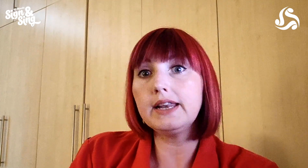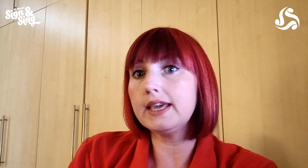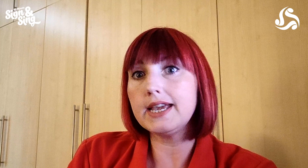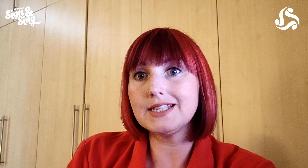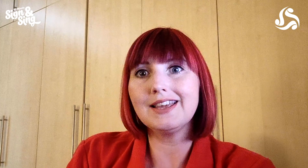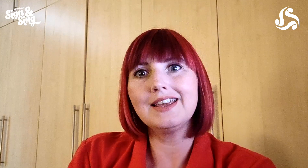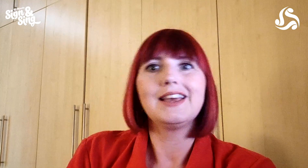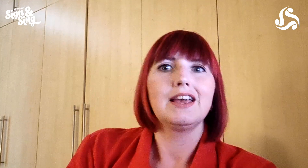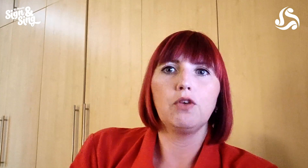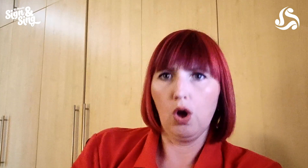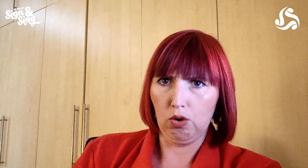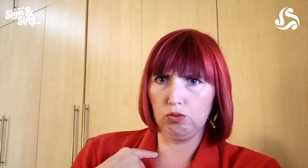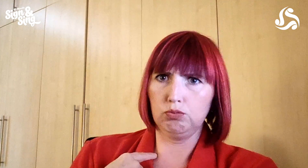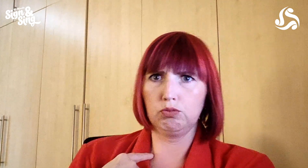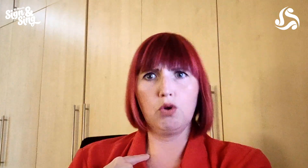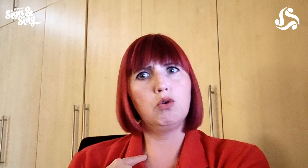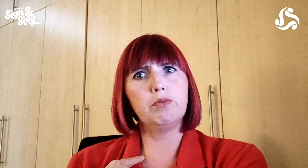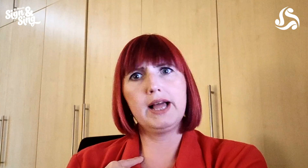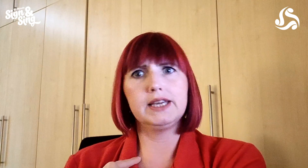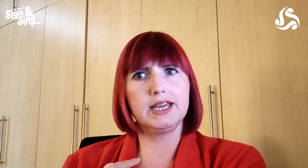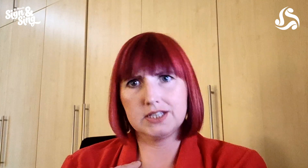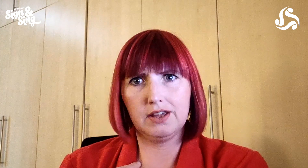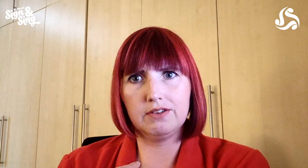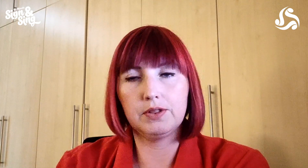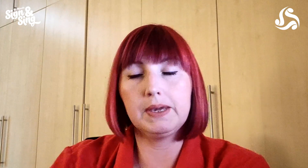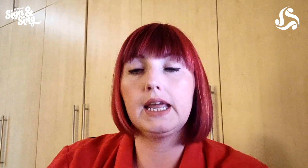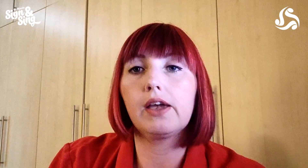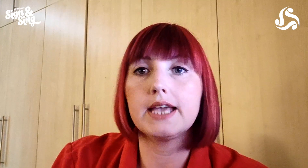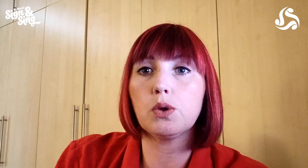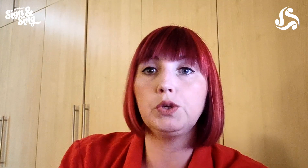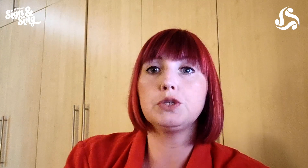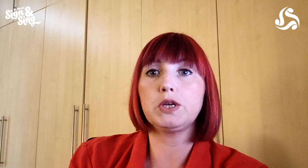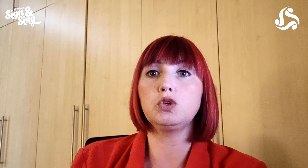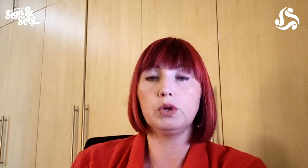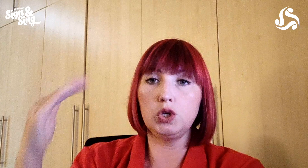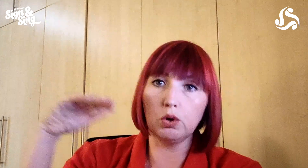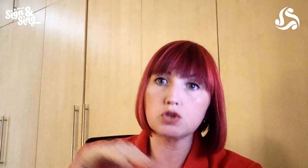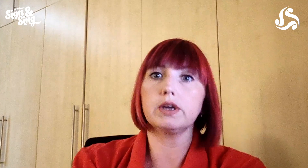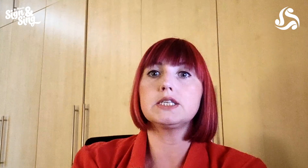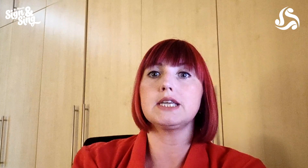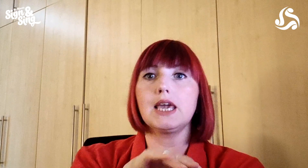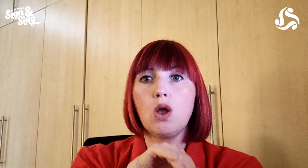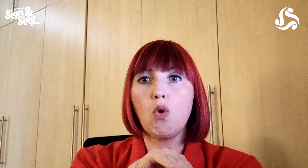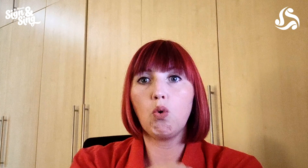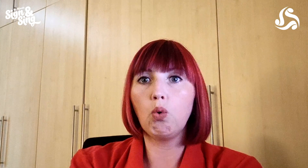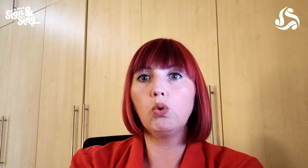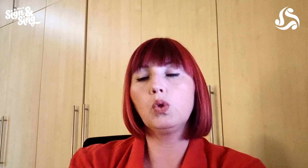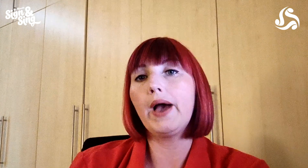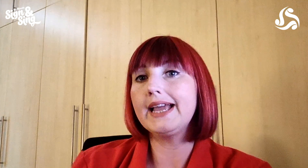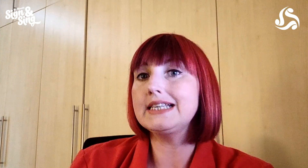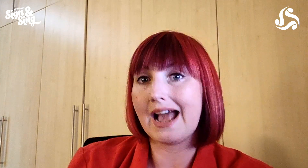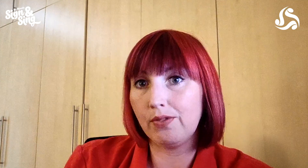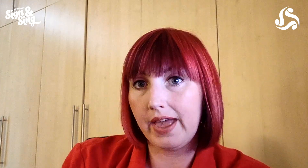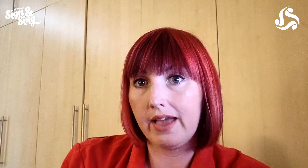homegrown alligator, not homegrown alligator at the beginning, okay? So I want you to make sure you're not trying to sing it all